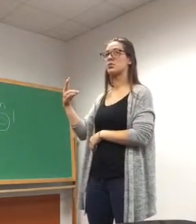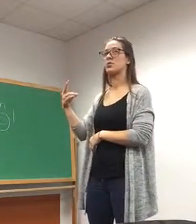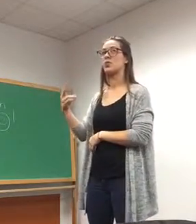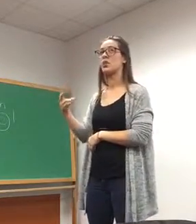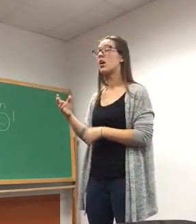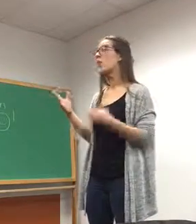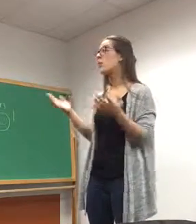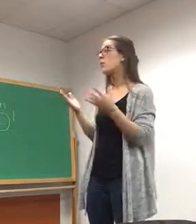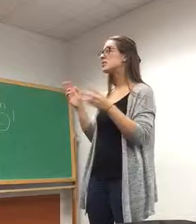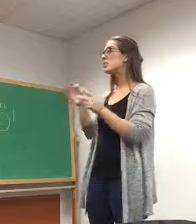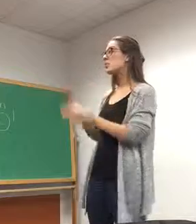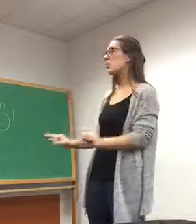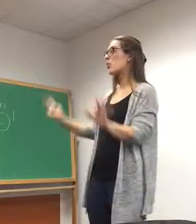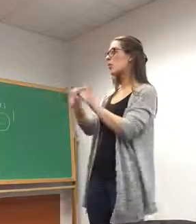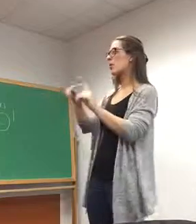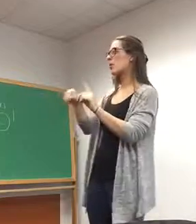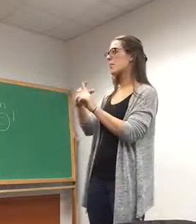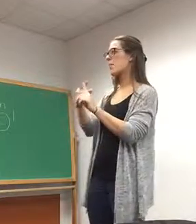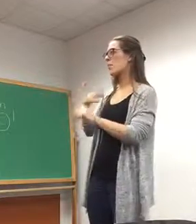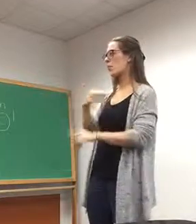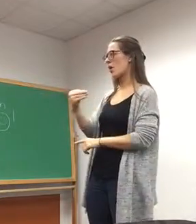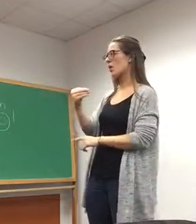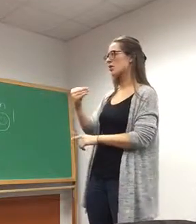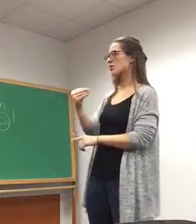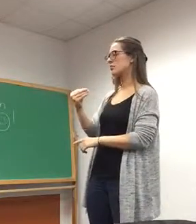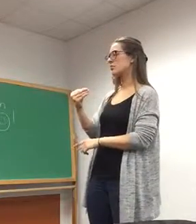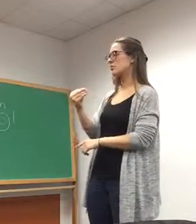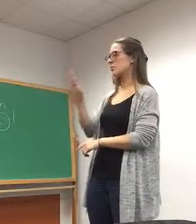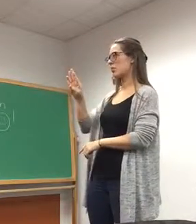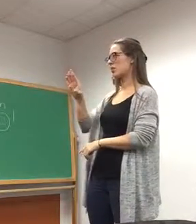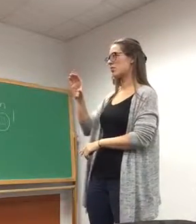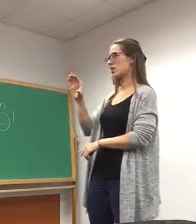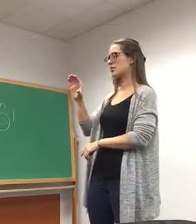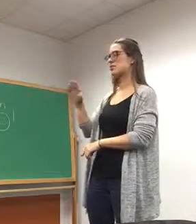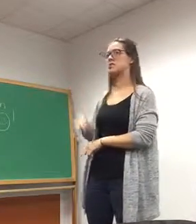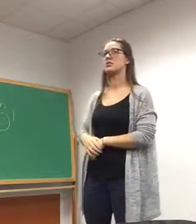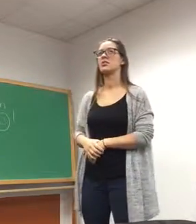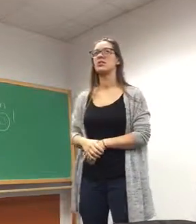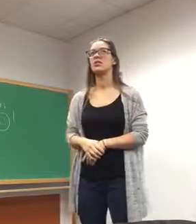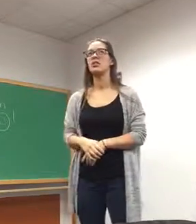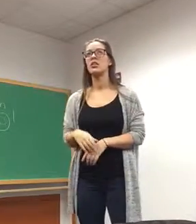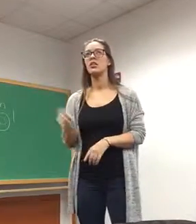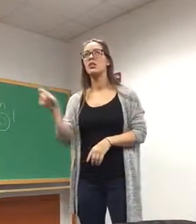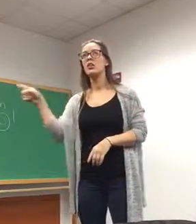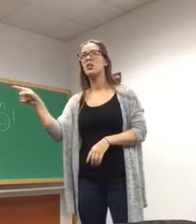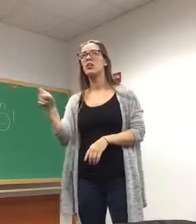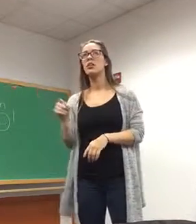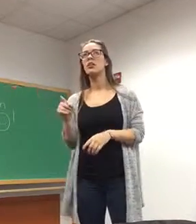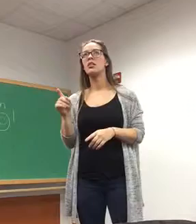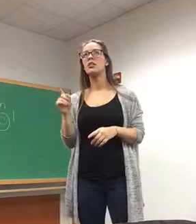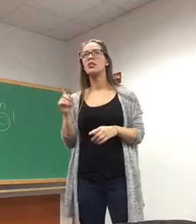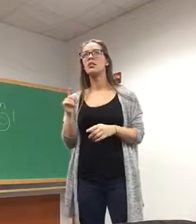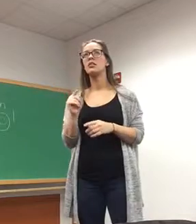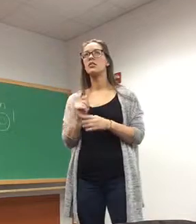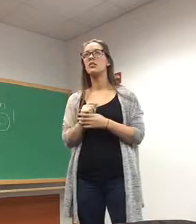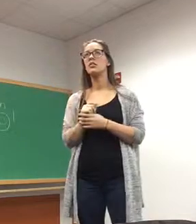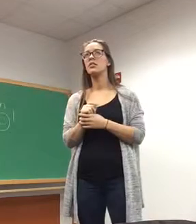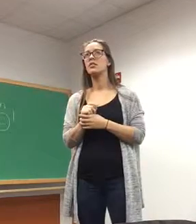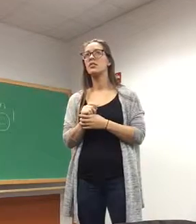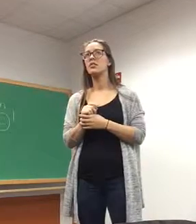What do white blood cells do? Yeah, go ahead. They open out your body from all the bacteria and stuff. Very nice answer.